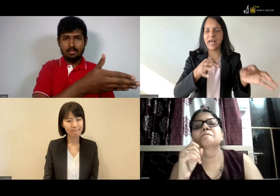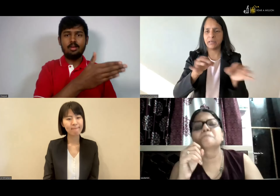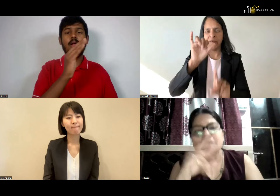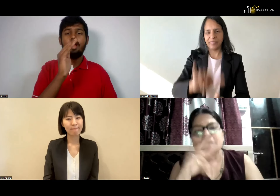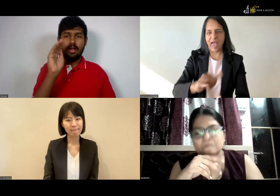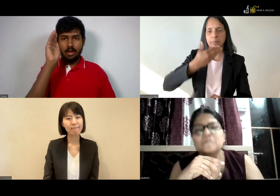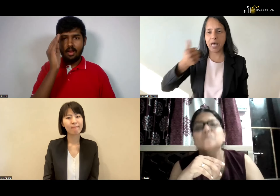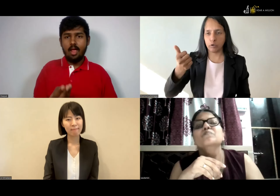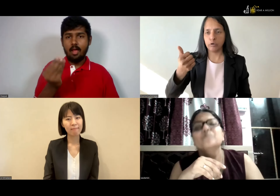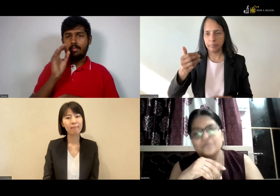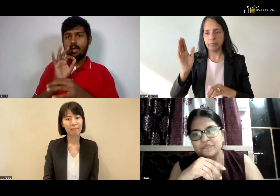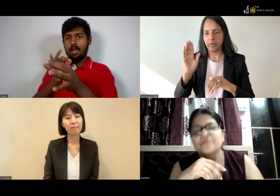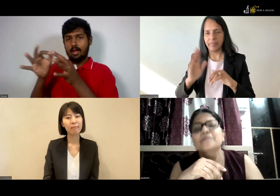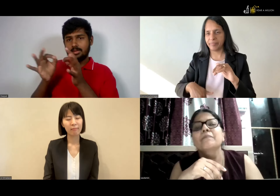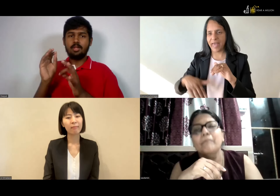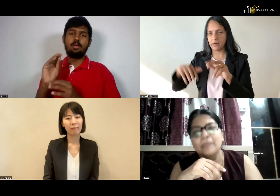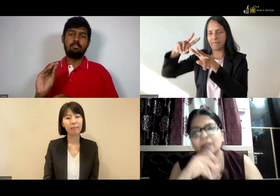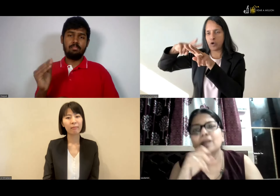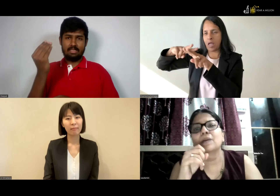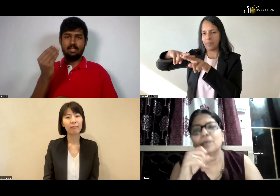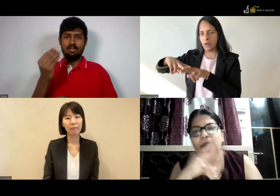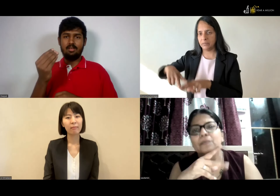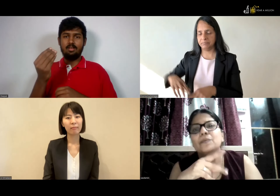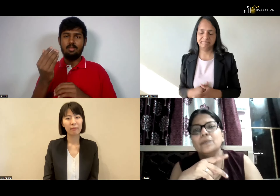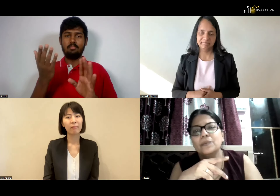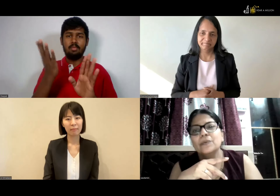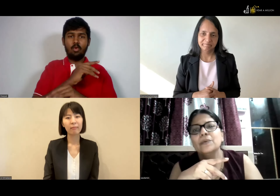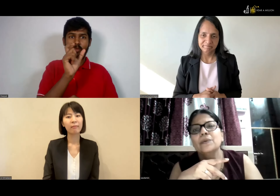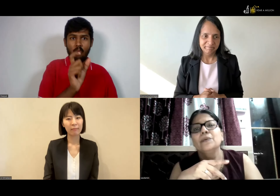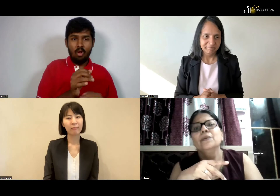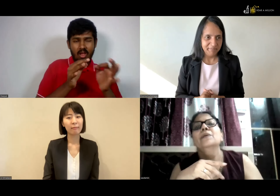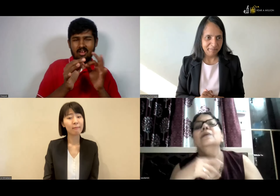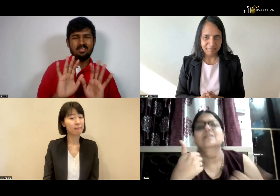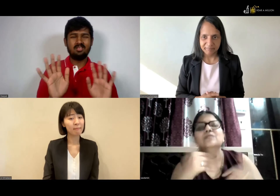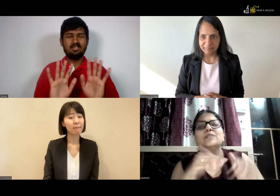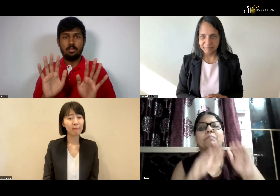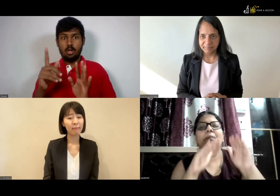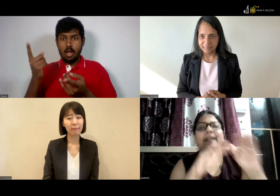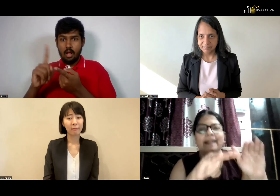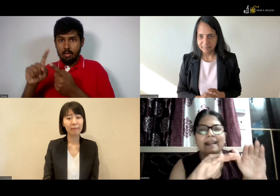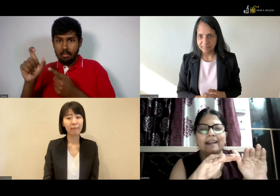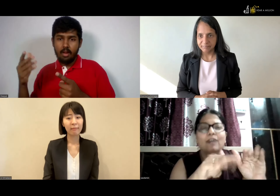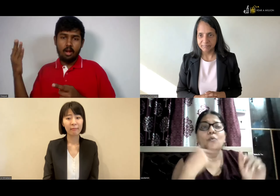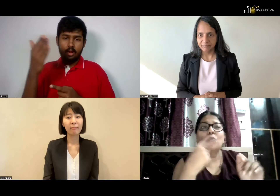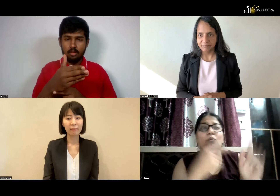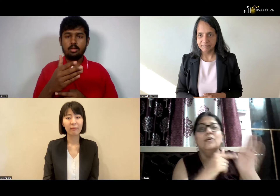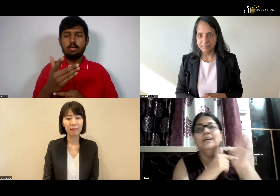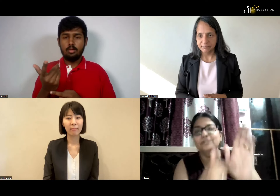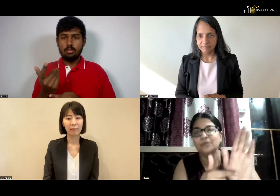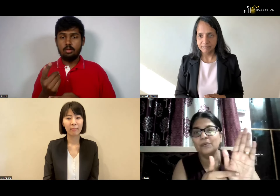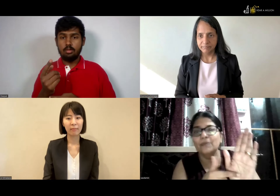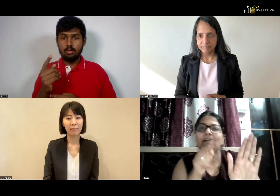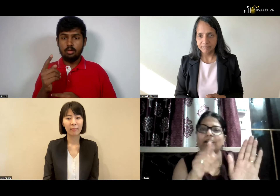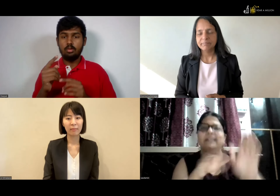above 50 are going to get colonoscopy done than just going for a vocabulary. Yeah. So it depends who